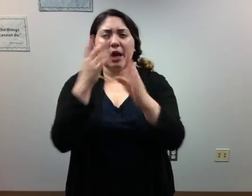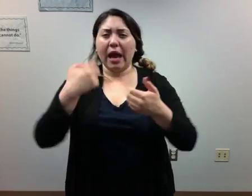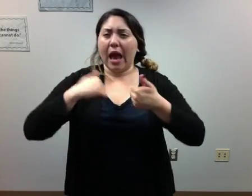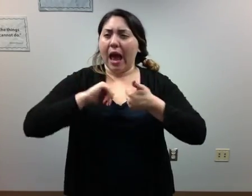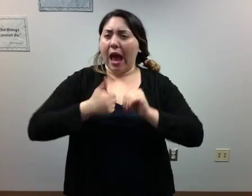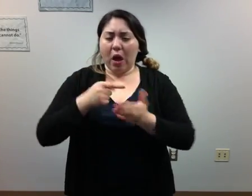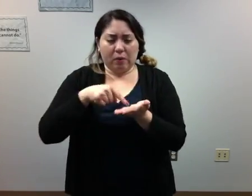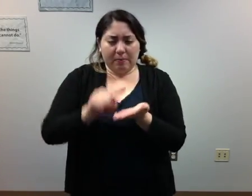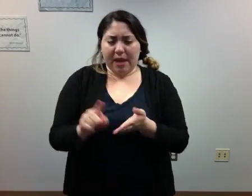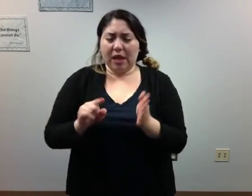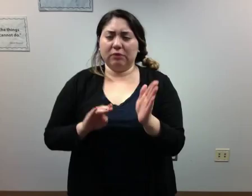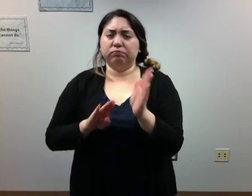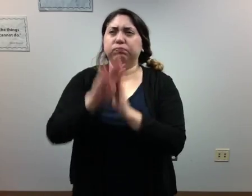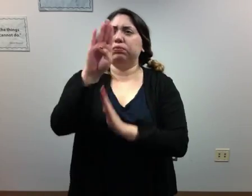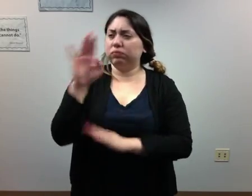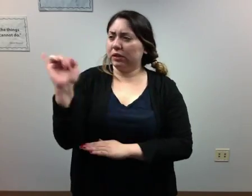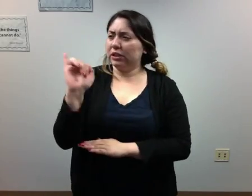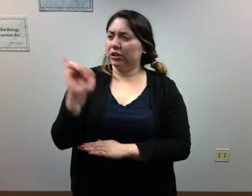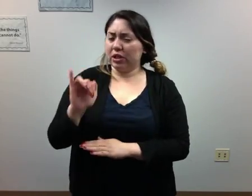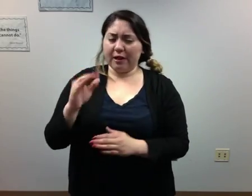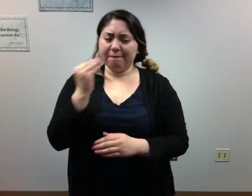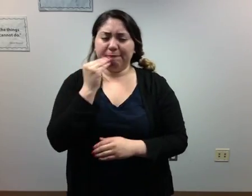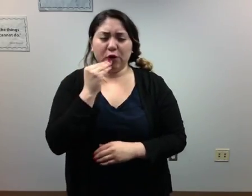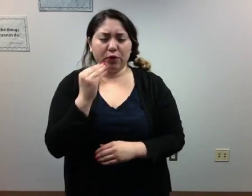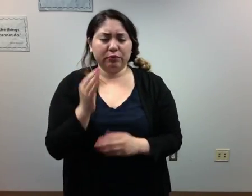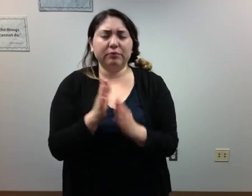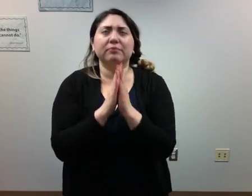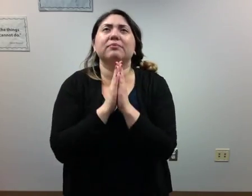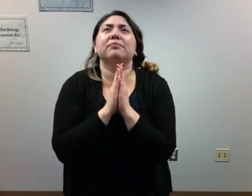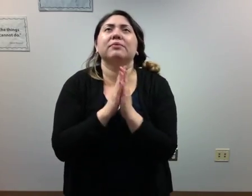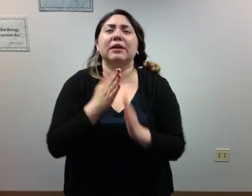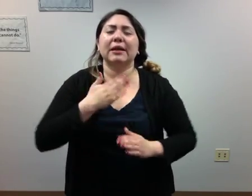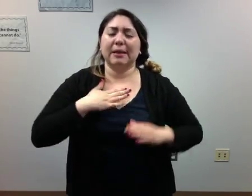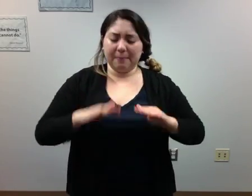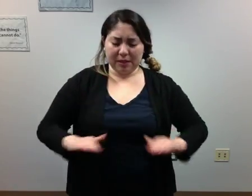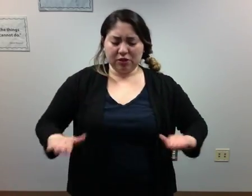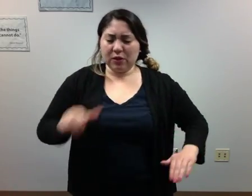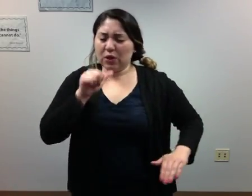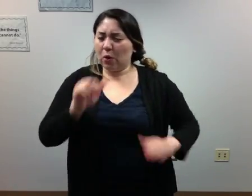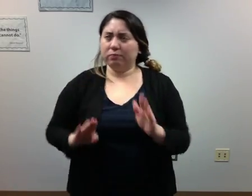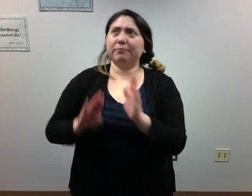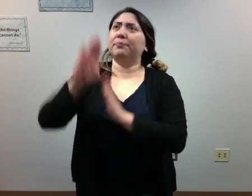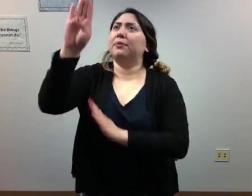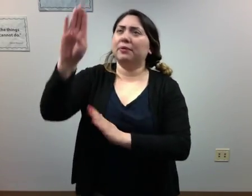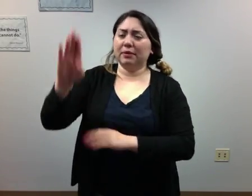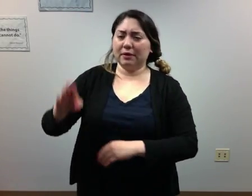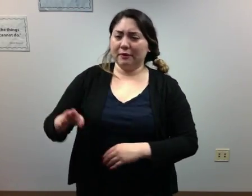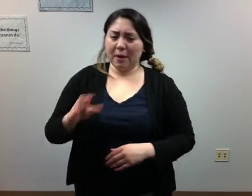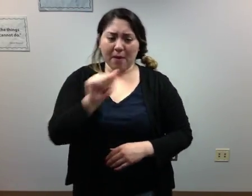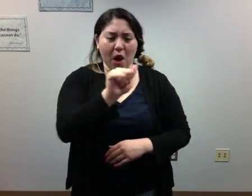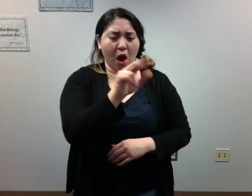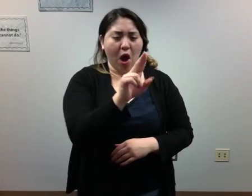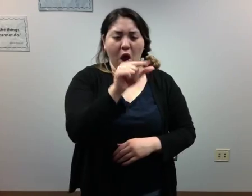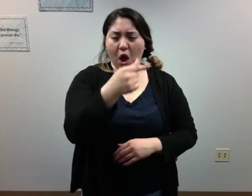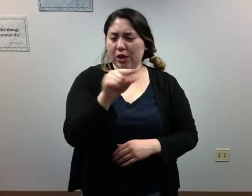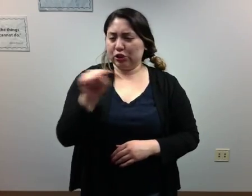food. I pray my kids don't have a growth spurt from August to December so I don't have to buy new